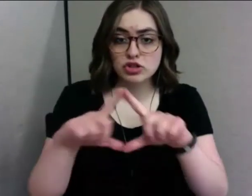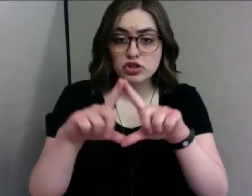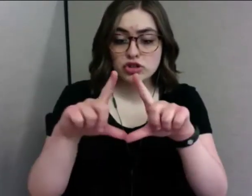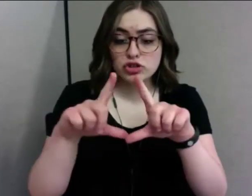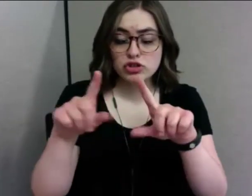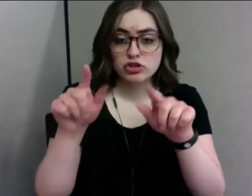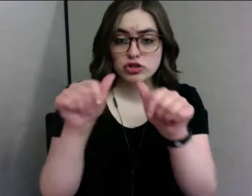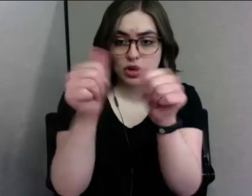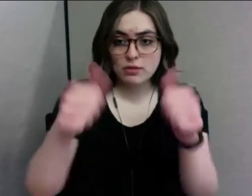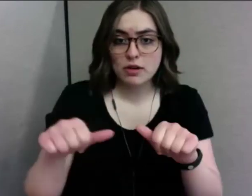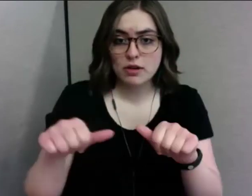and intricate.